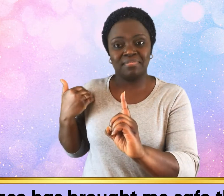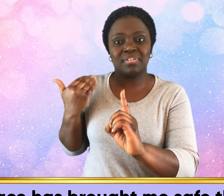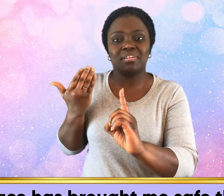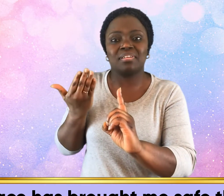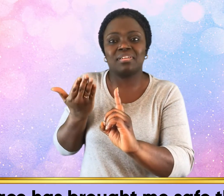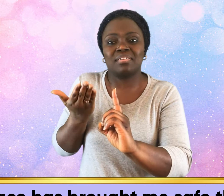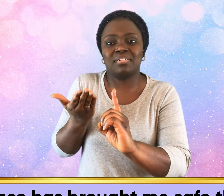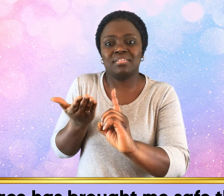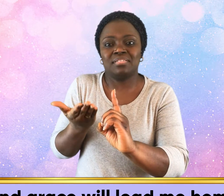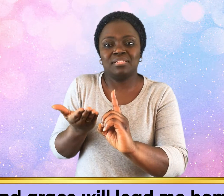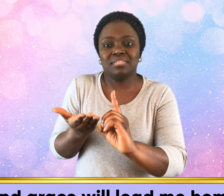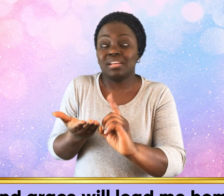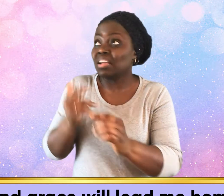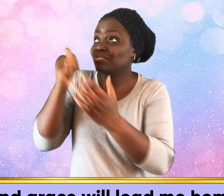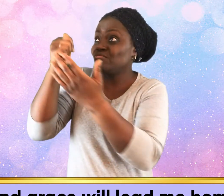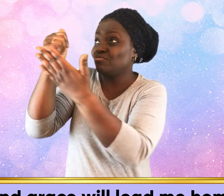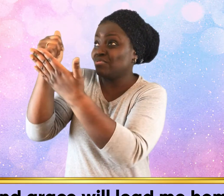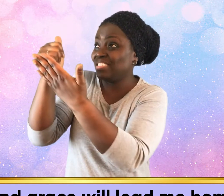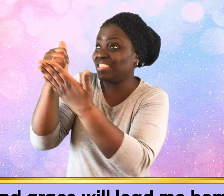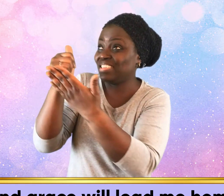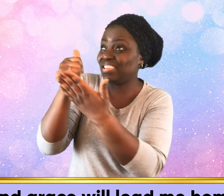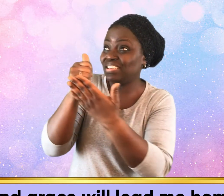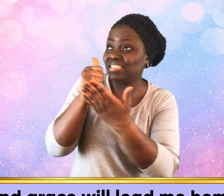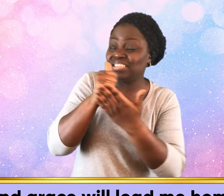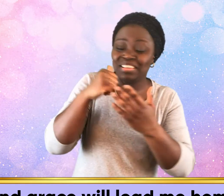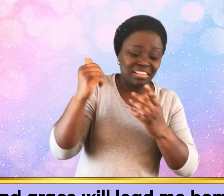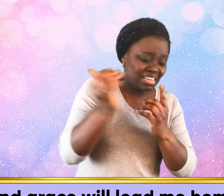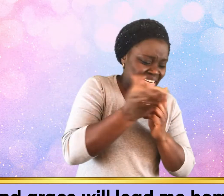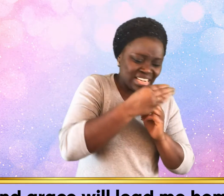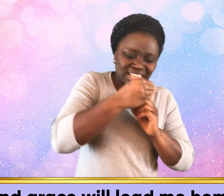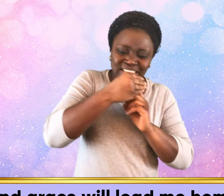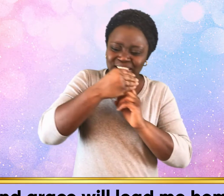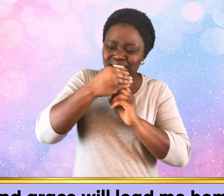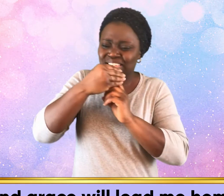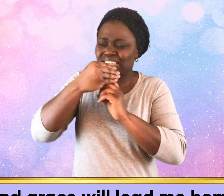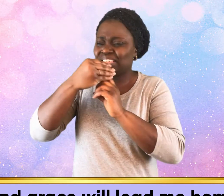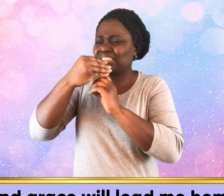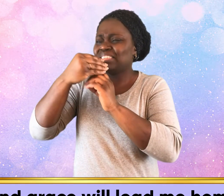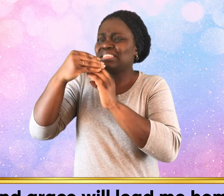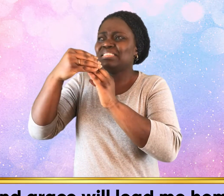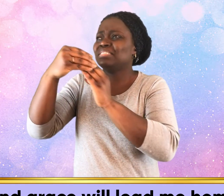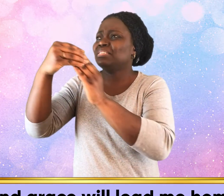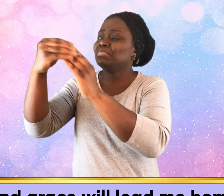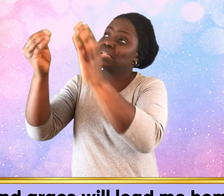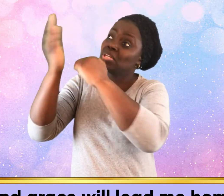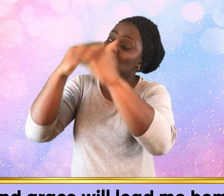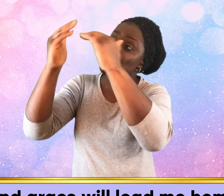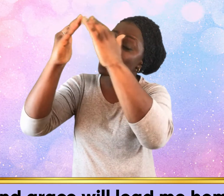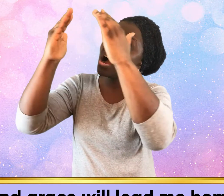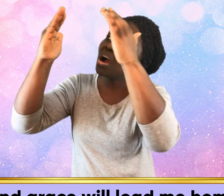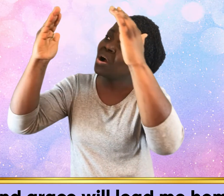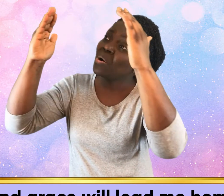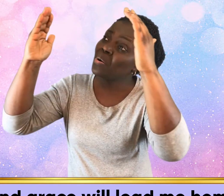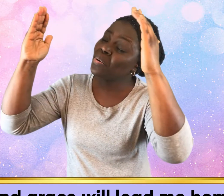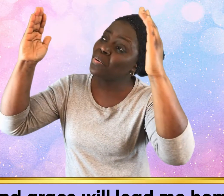far And grace will lead me home